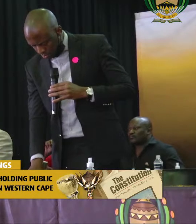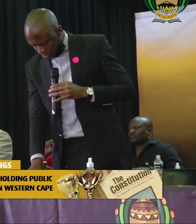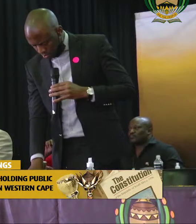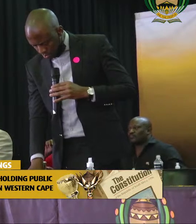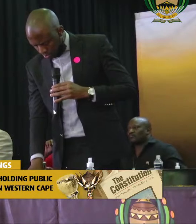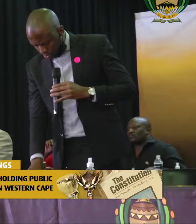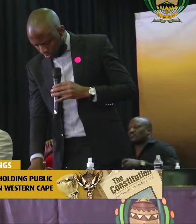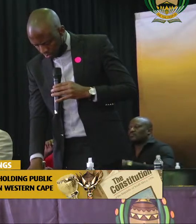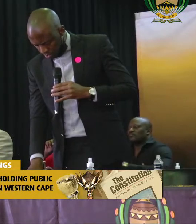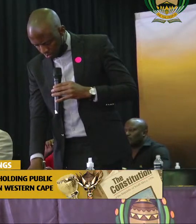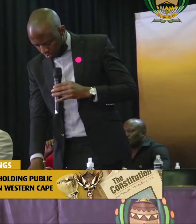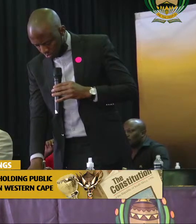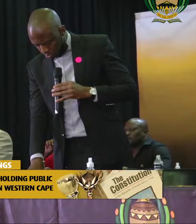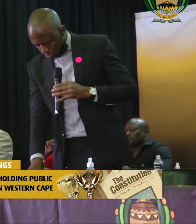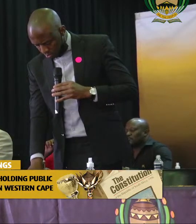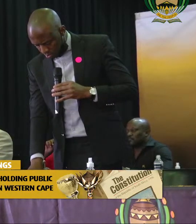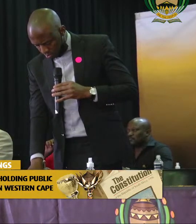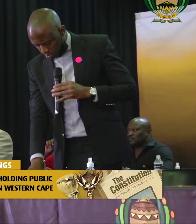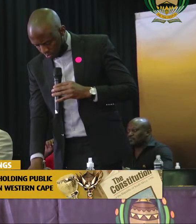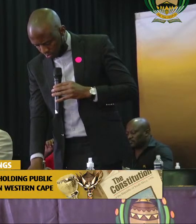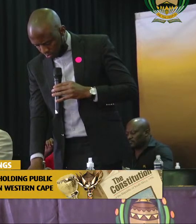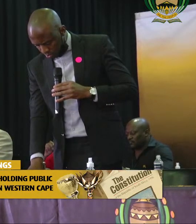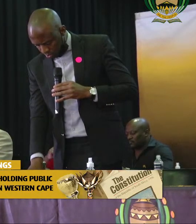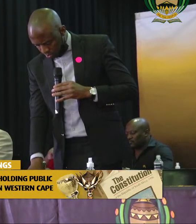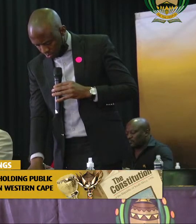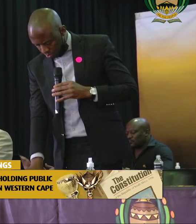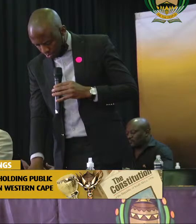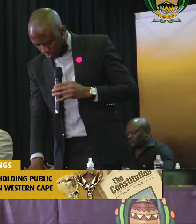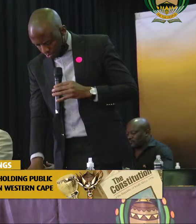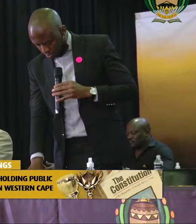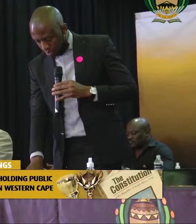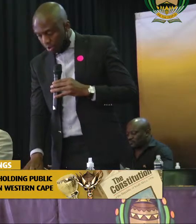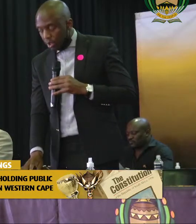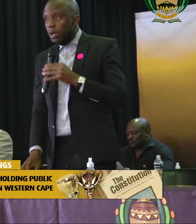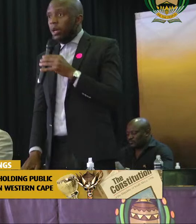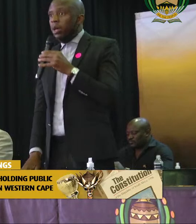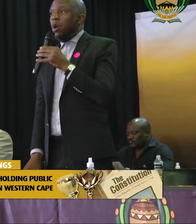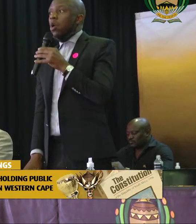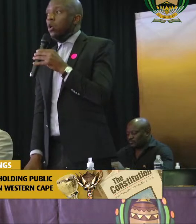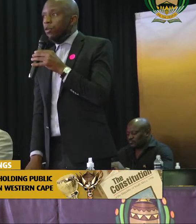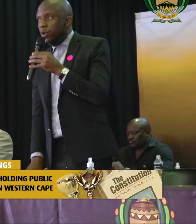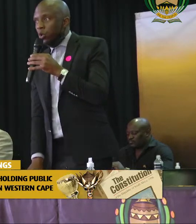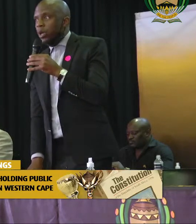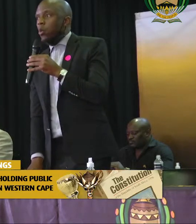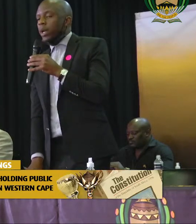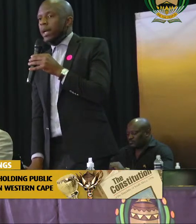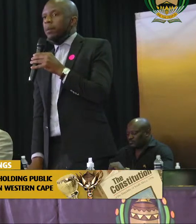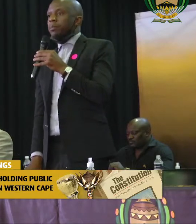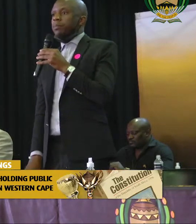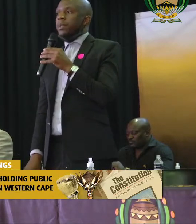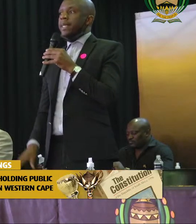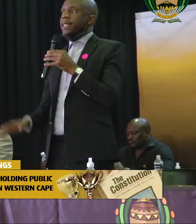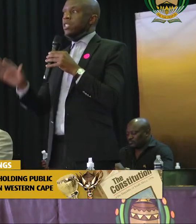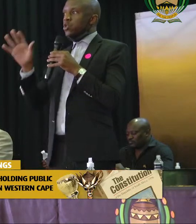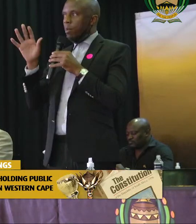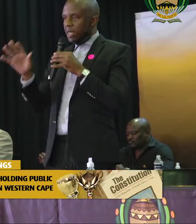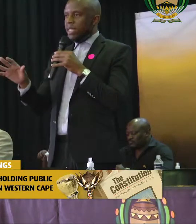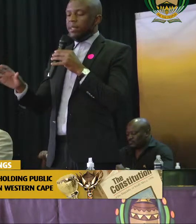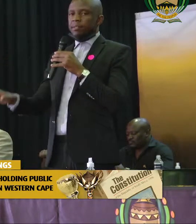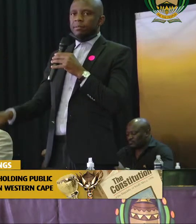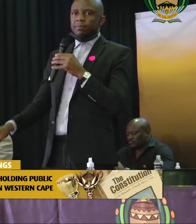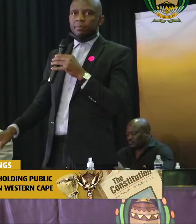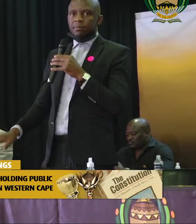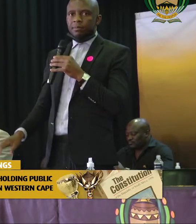nindwendwele yena ukwenzela uba kuzoqatshelwa nobukho benu. All of you, you are welcome. This is your